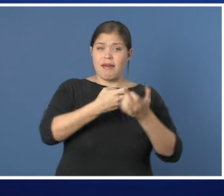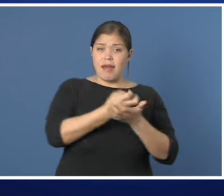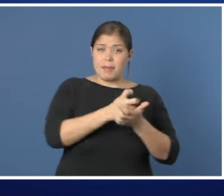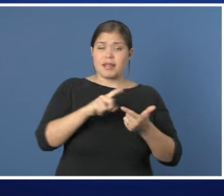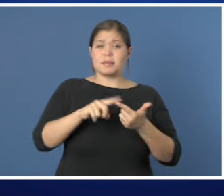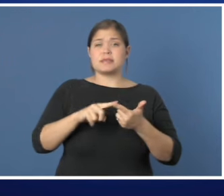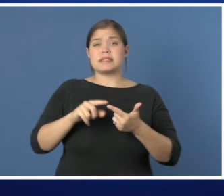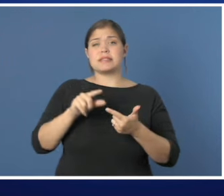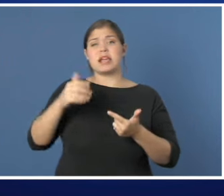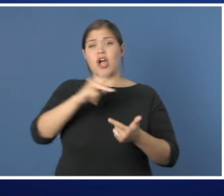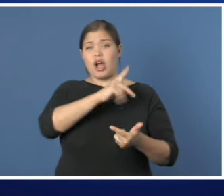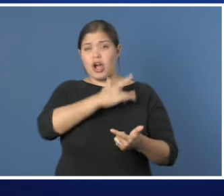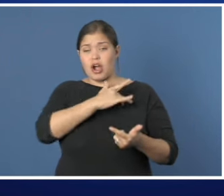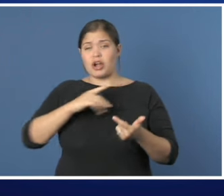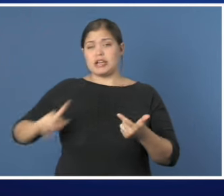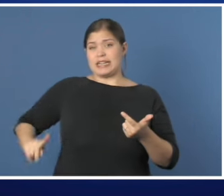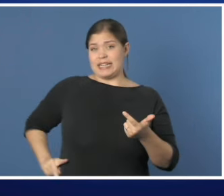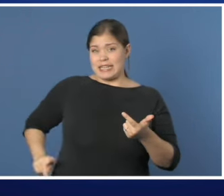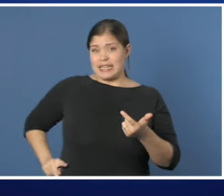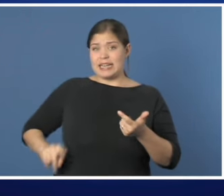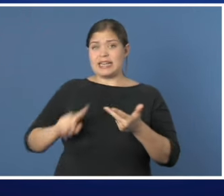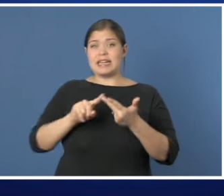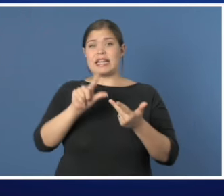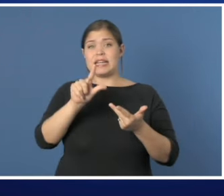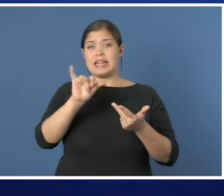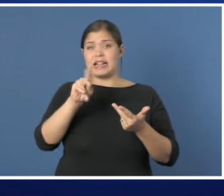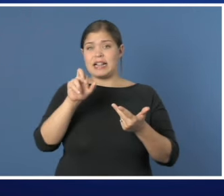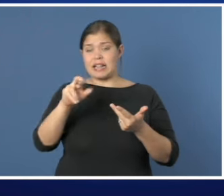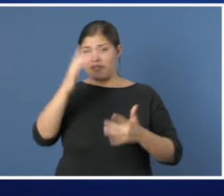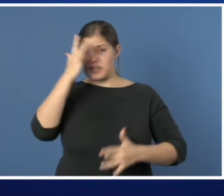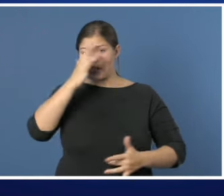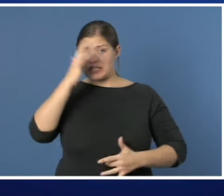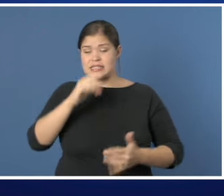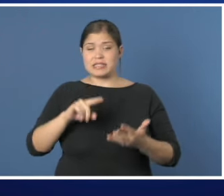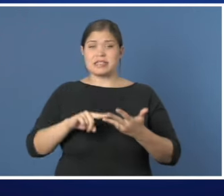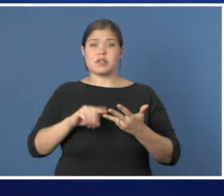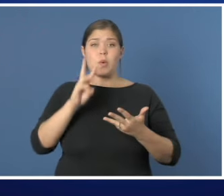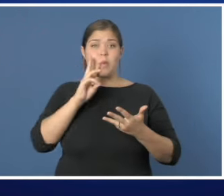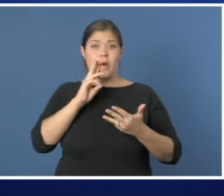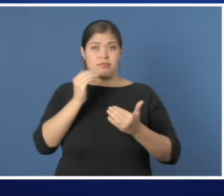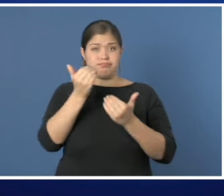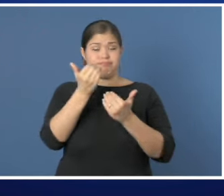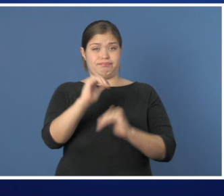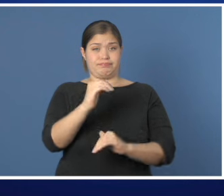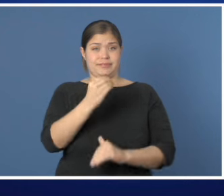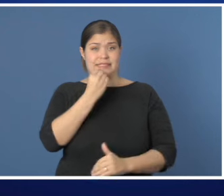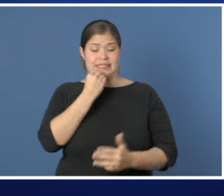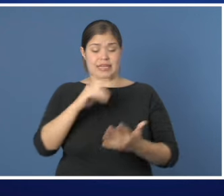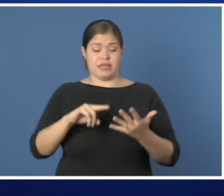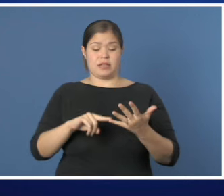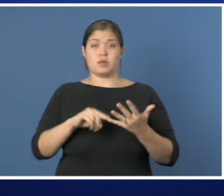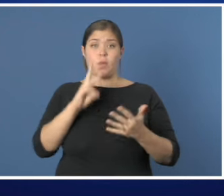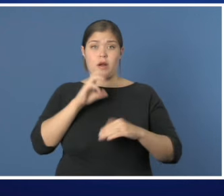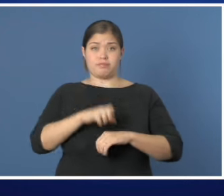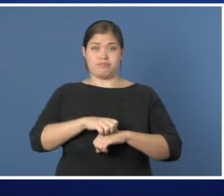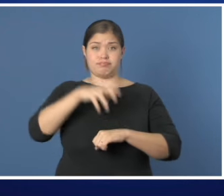are on high fluid-restricted diets, or have problems with fluid retention should consult a doctor before